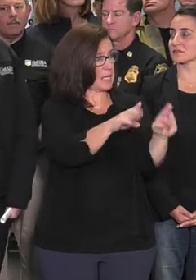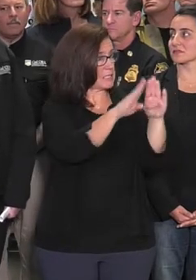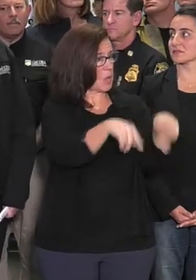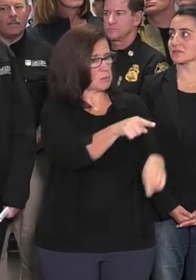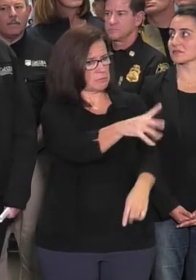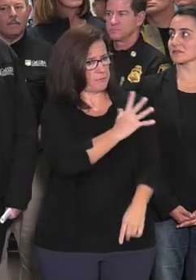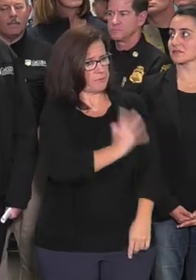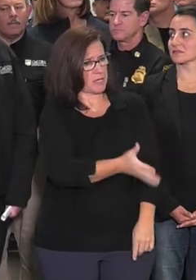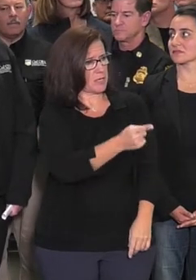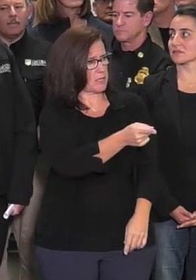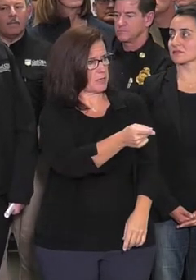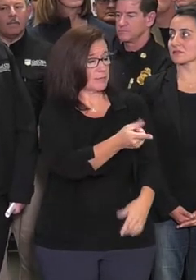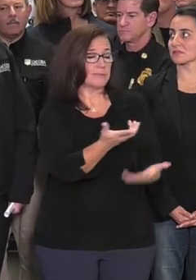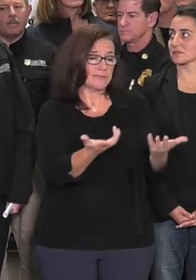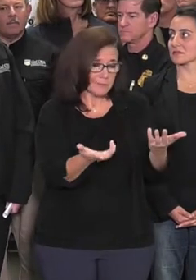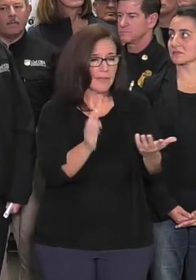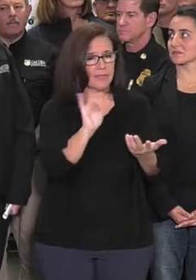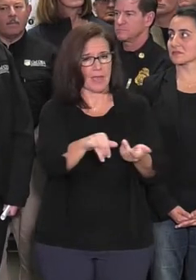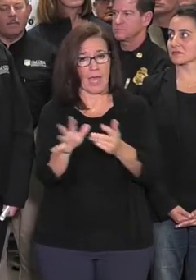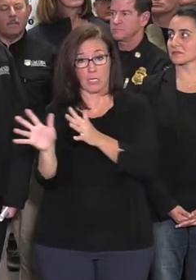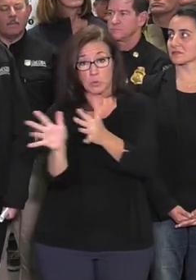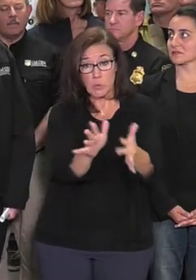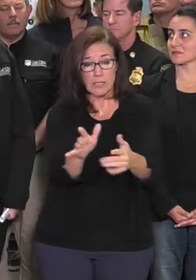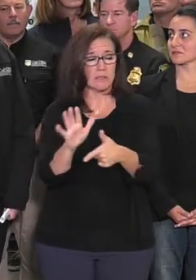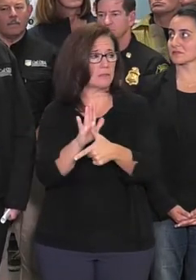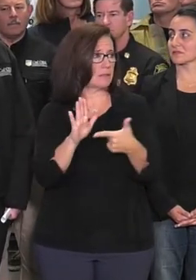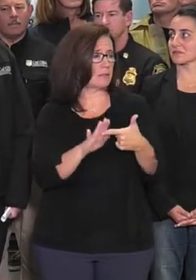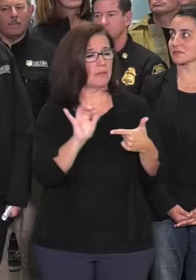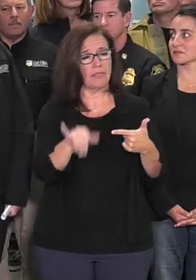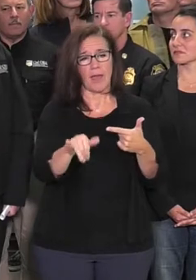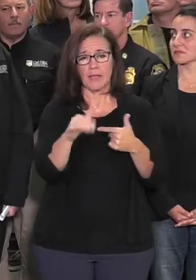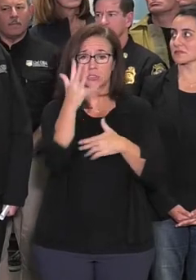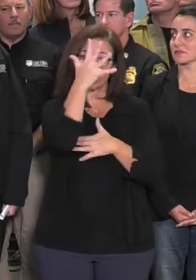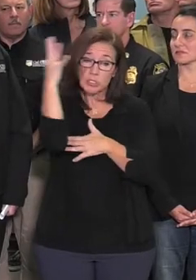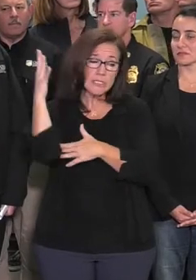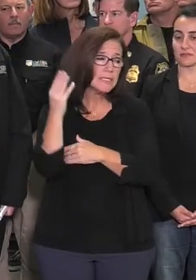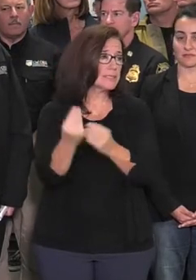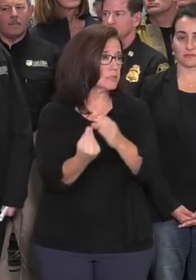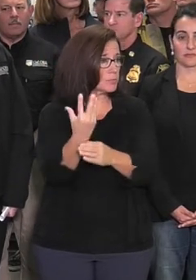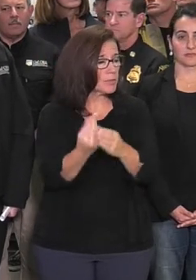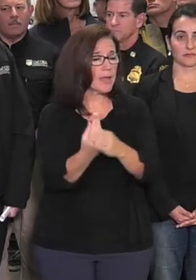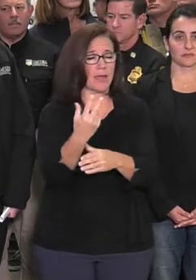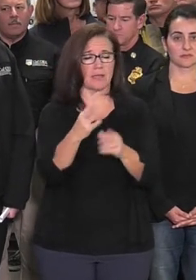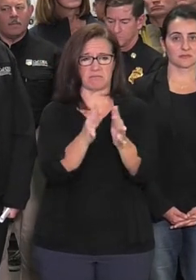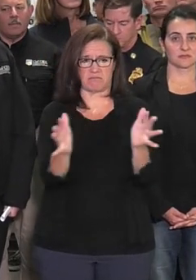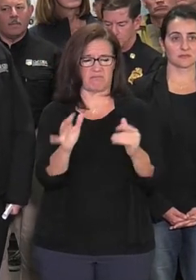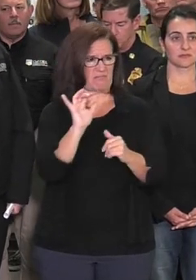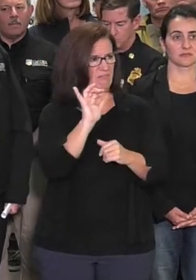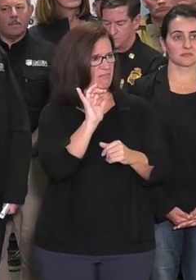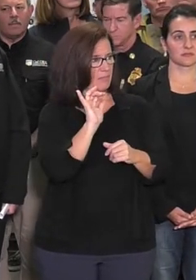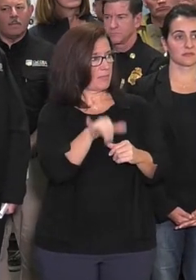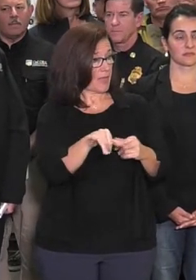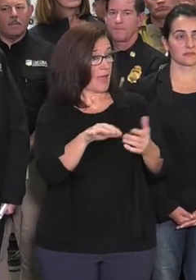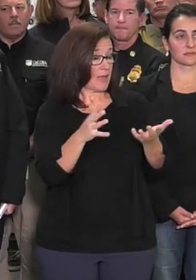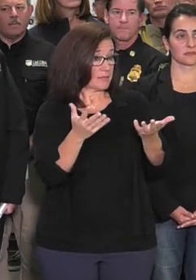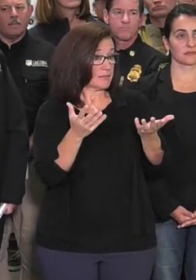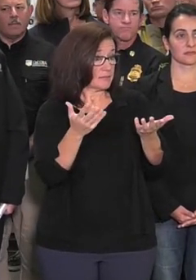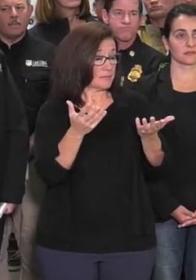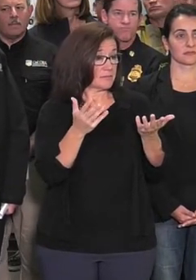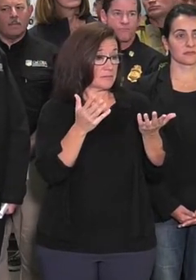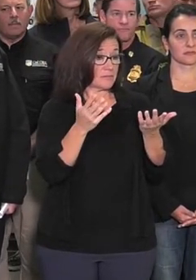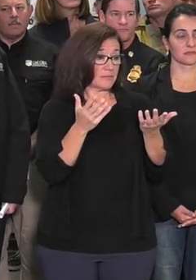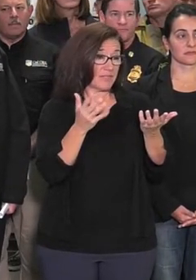wind, perhaps the vegetation or the construction, all this combines together to make fires